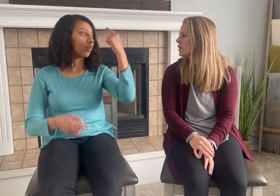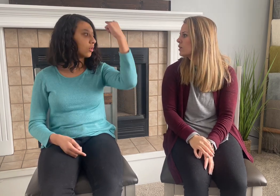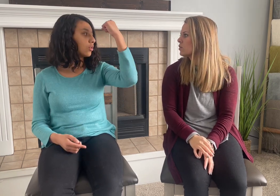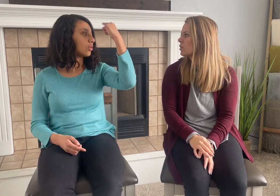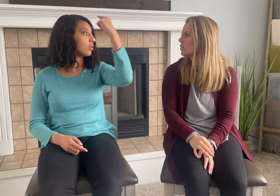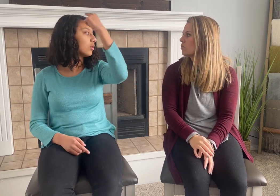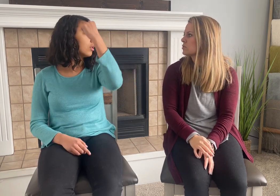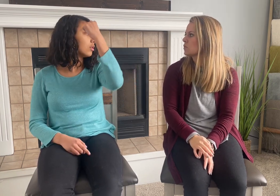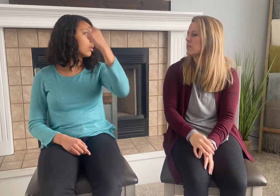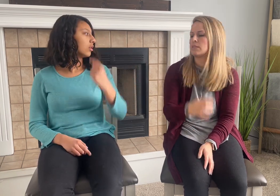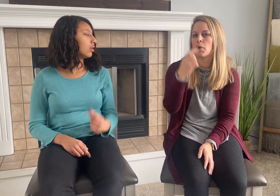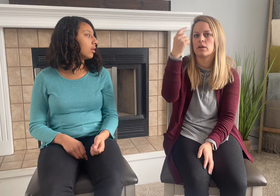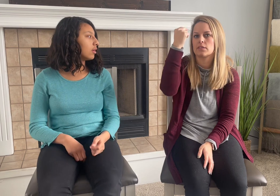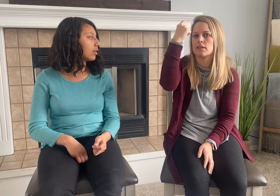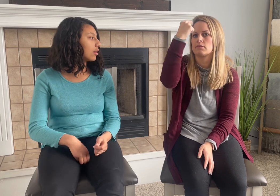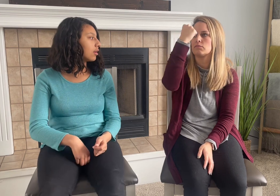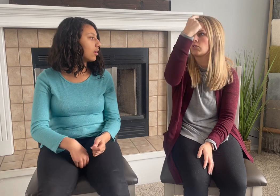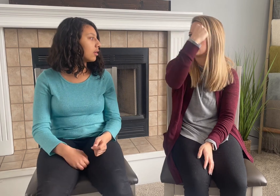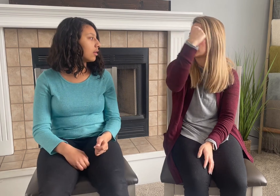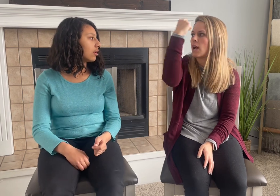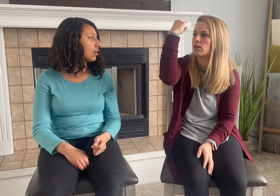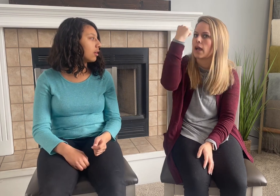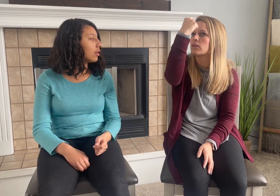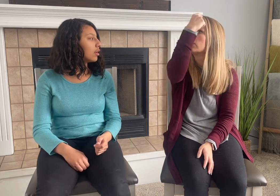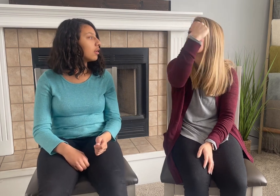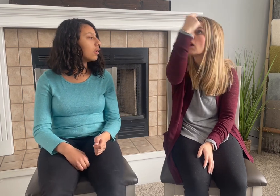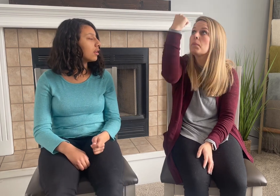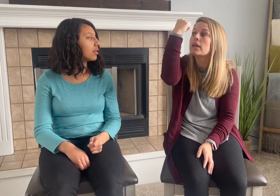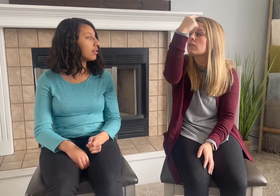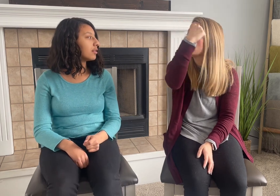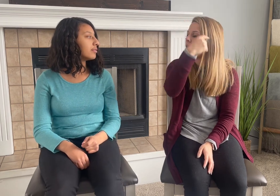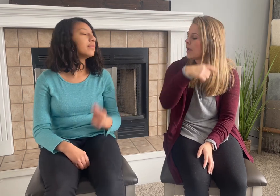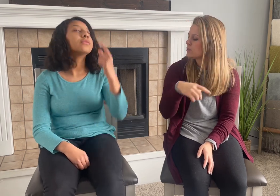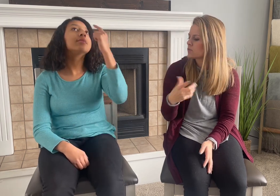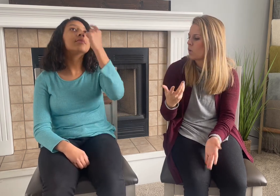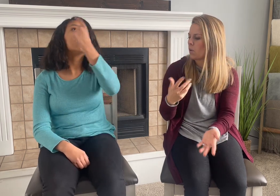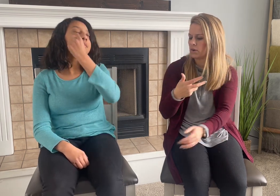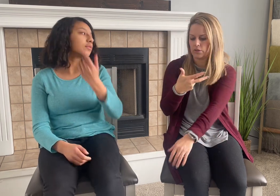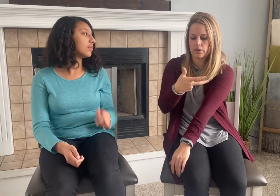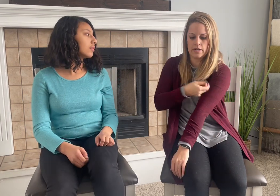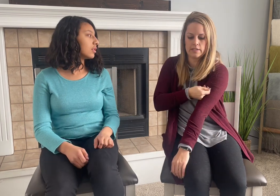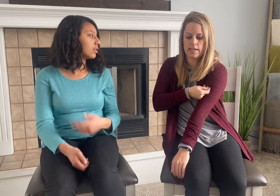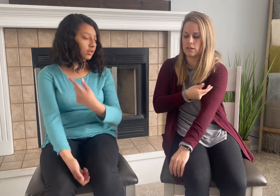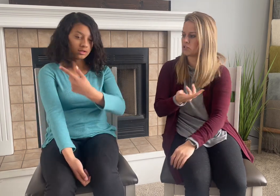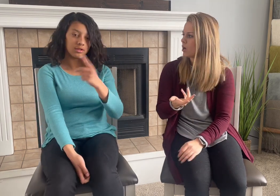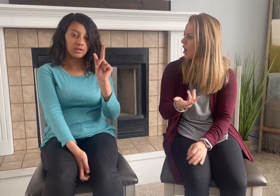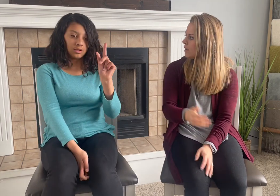You know the little squeezy part that drops it out? Yeah, you're gonna drop it in your eyes, or you're gonna take a shot.